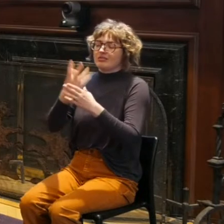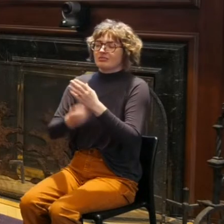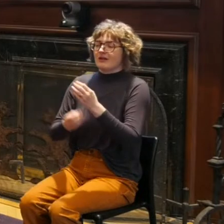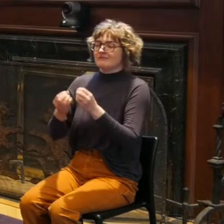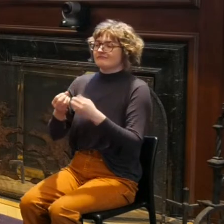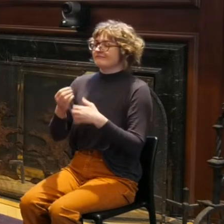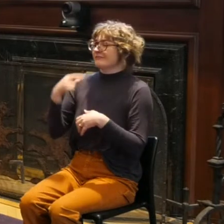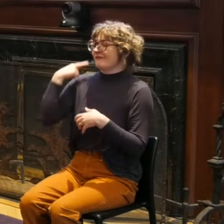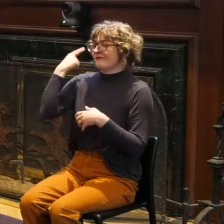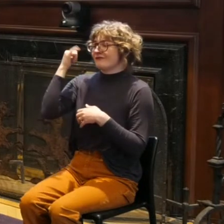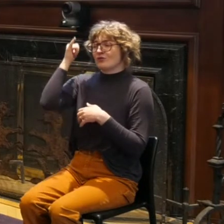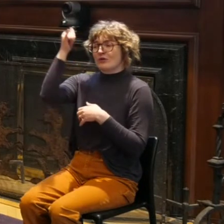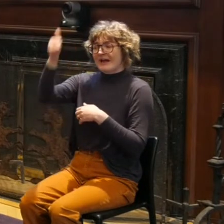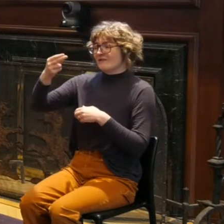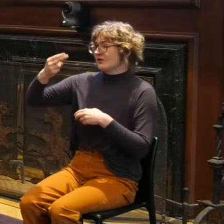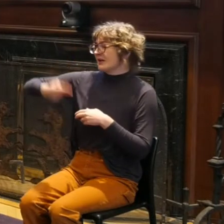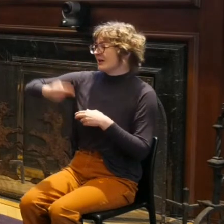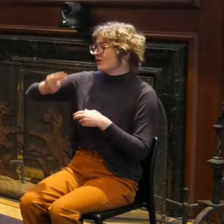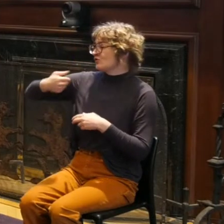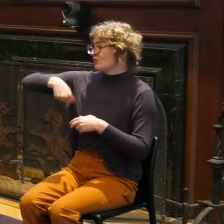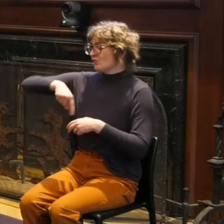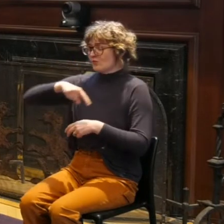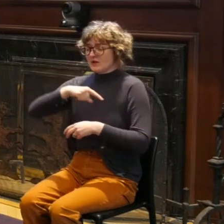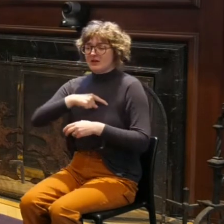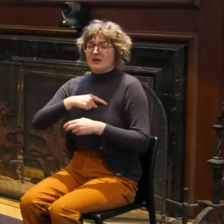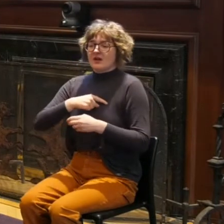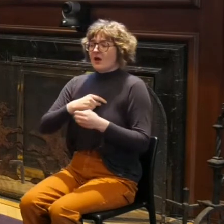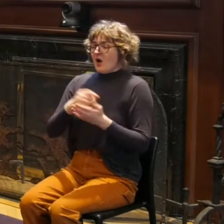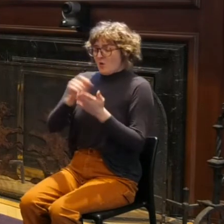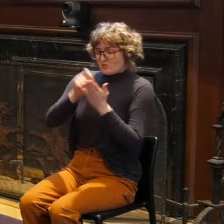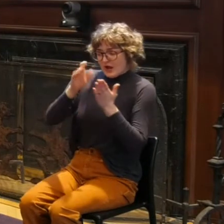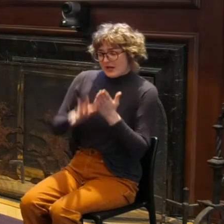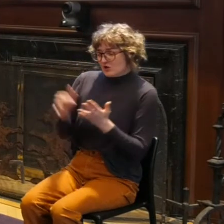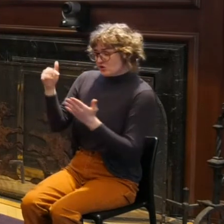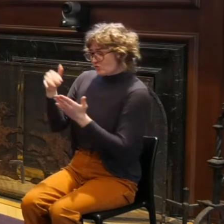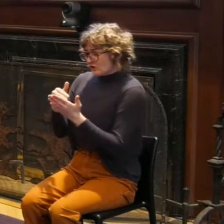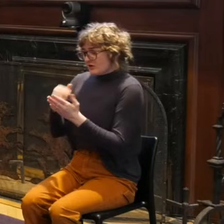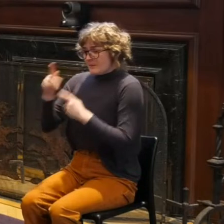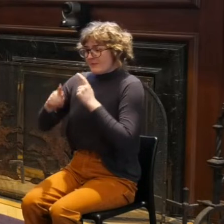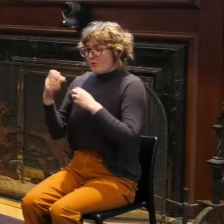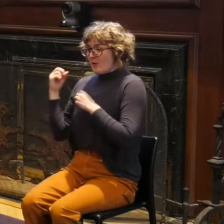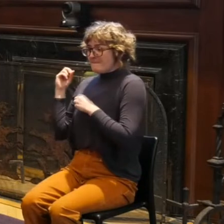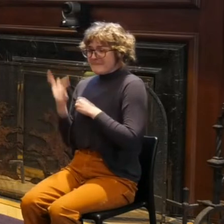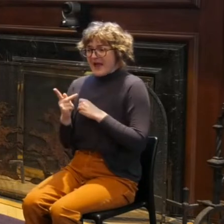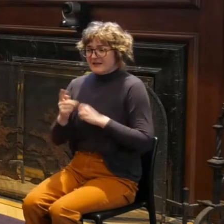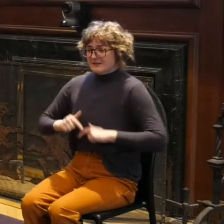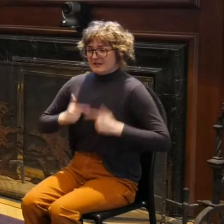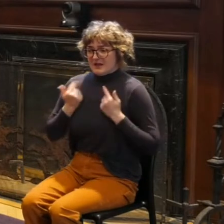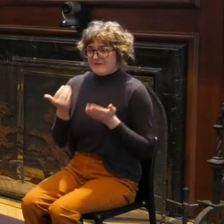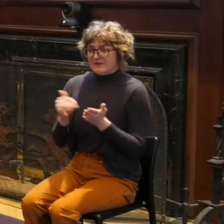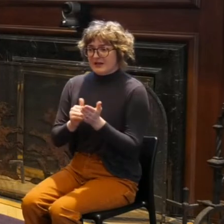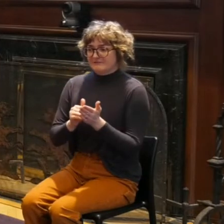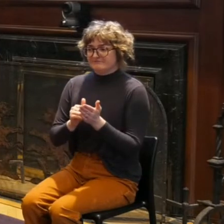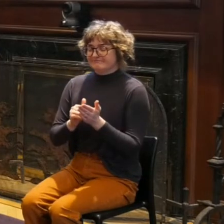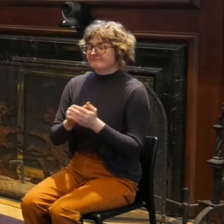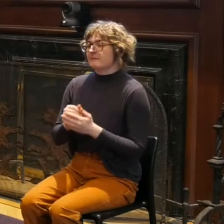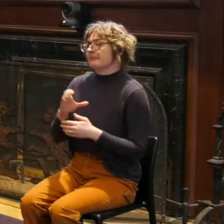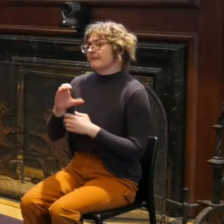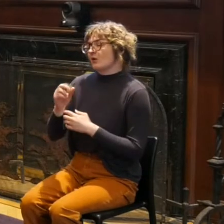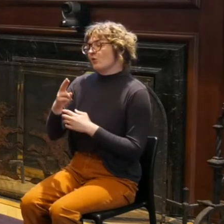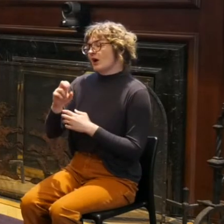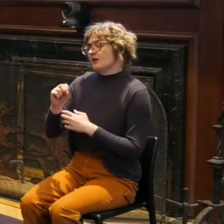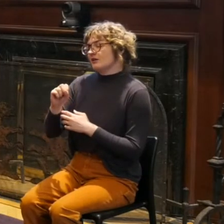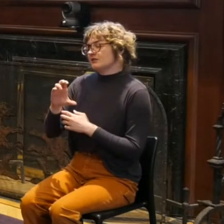history, we writers and readers can bring people back. So this is Crushed and Crowned,